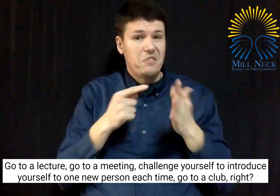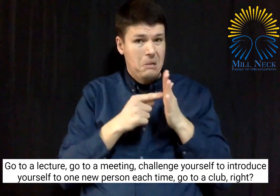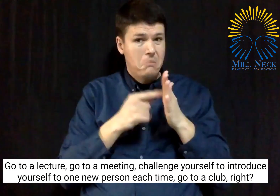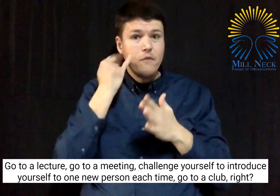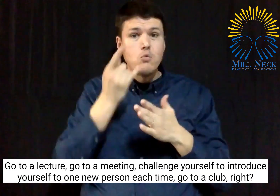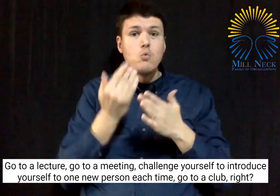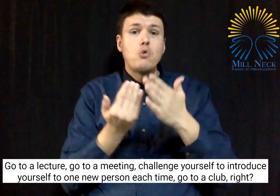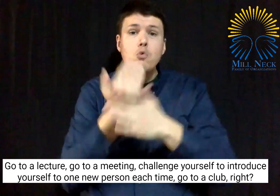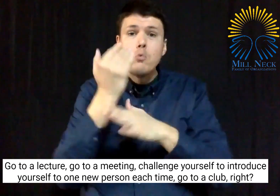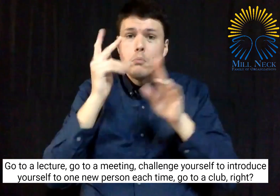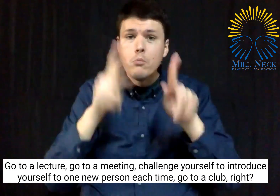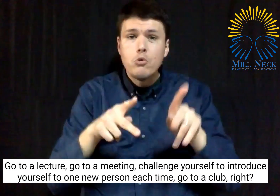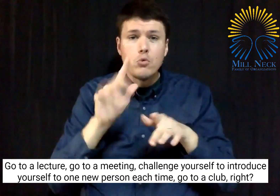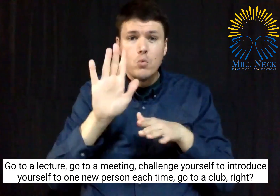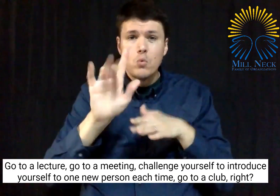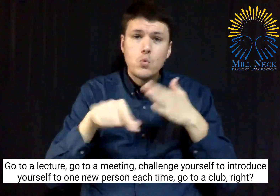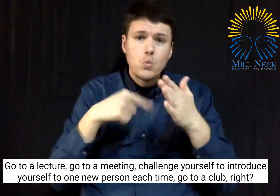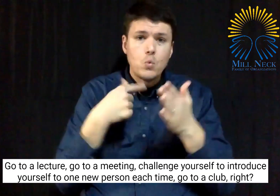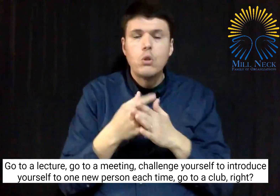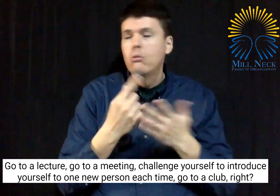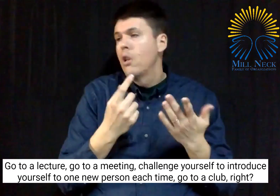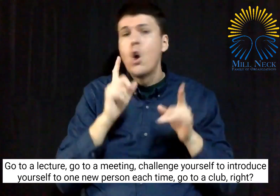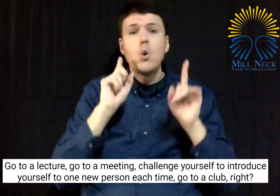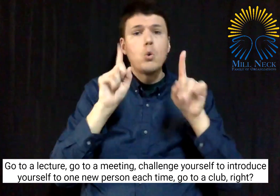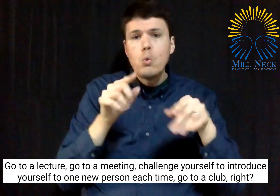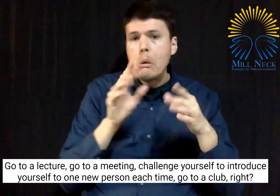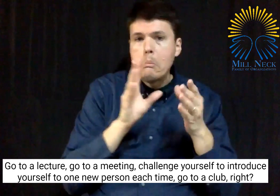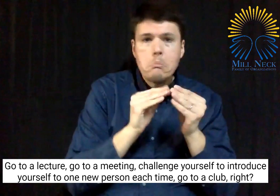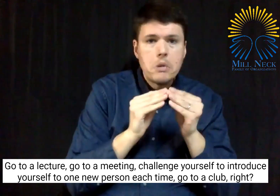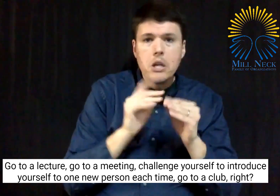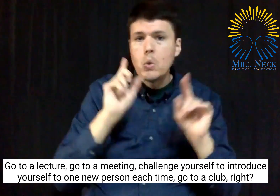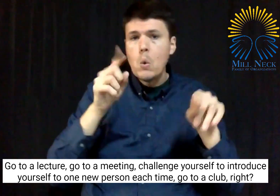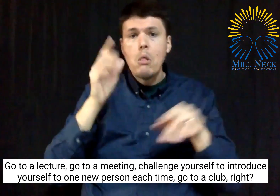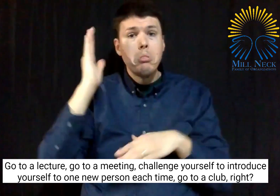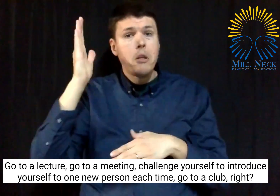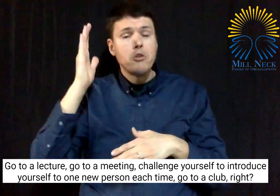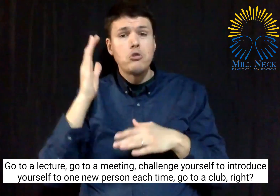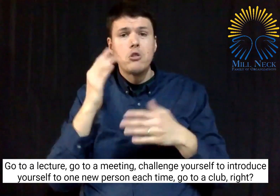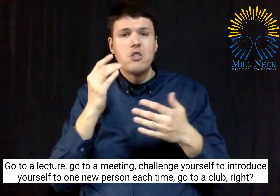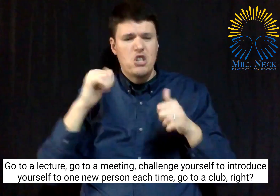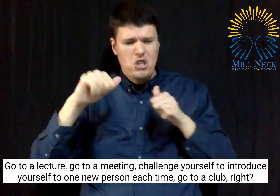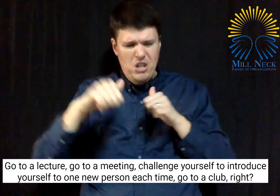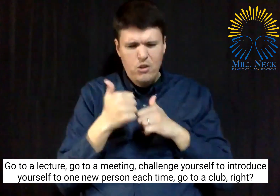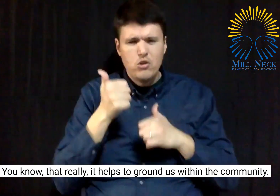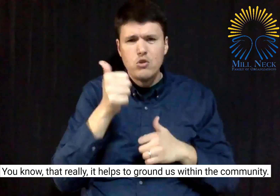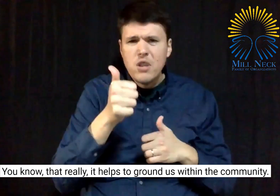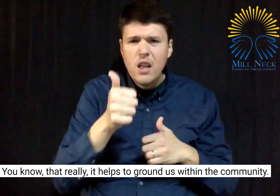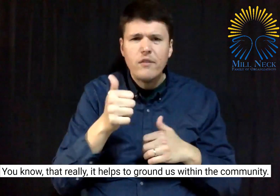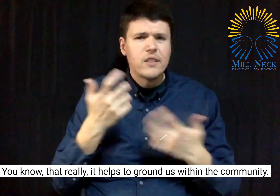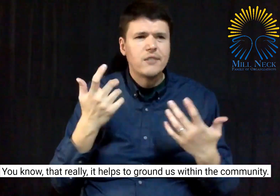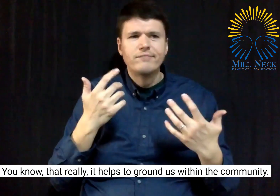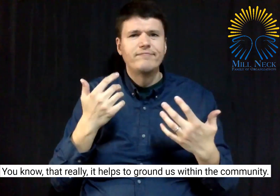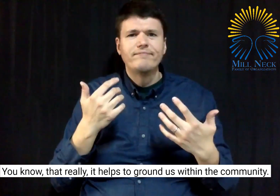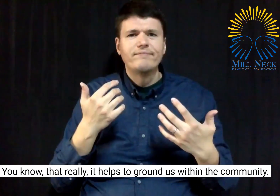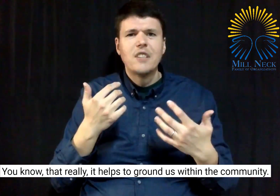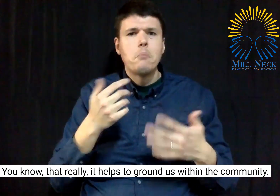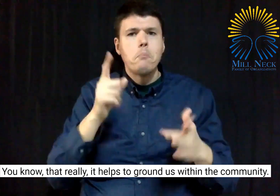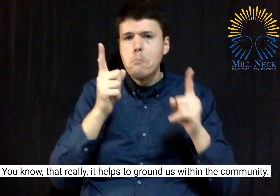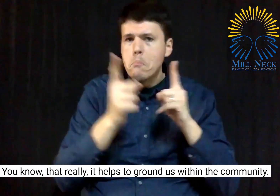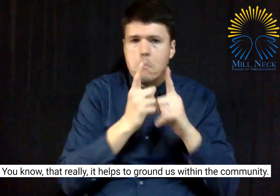a lecture, go to a meeting, challenge yourself to introduce yourself to one new person each time, go to a club, right? That really, it helps to